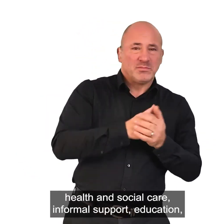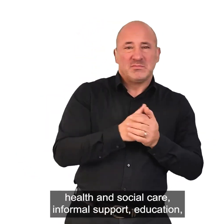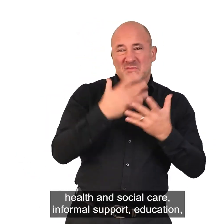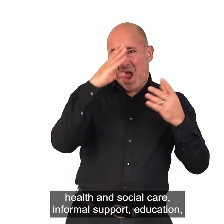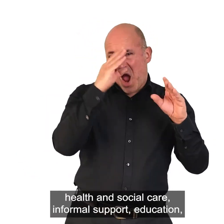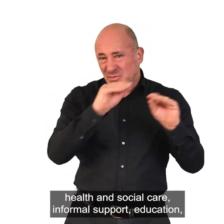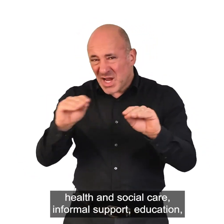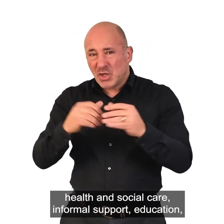education,